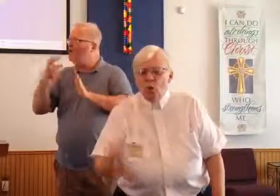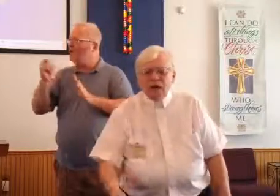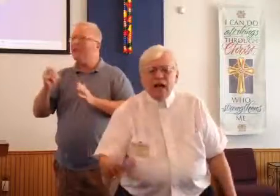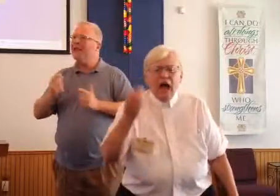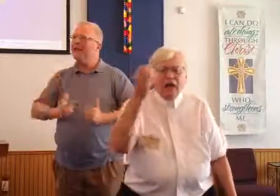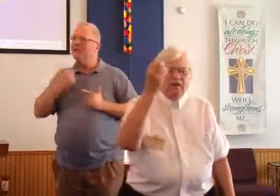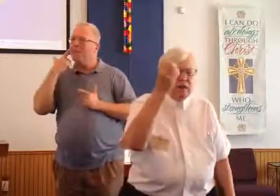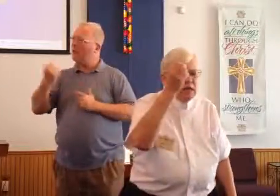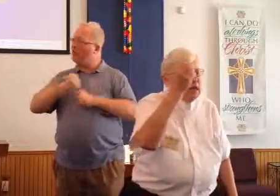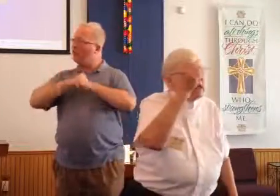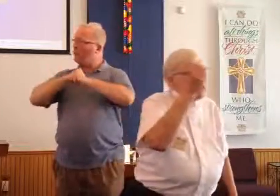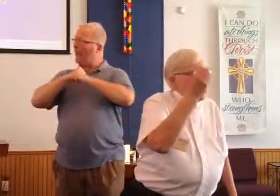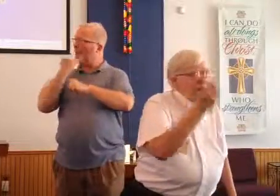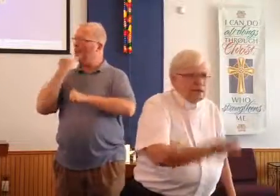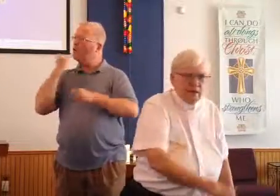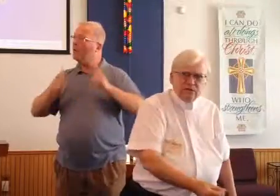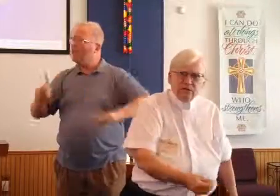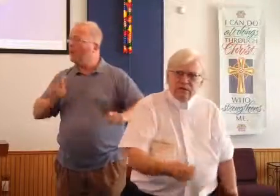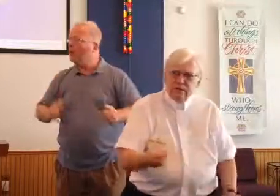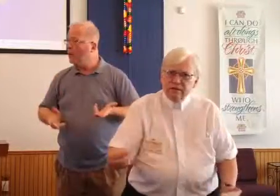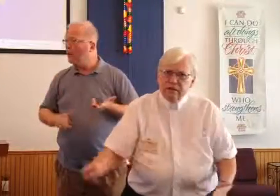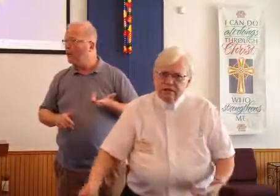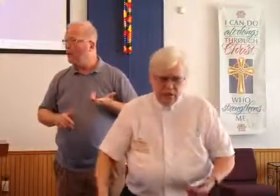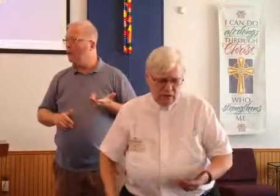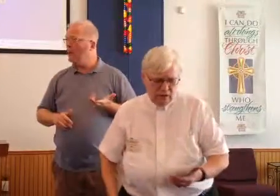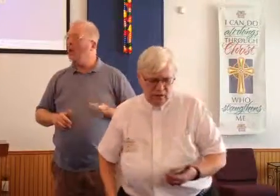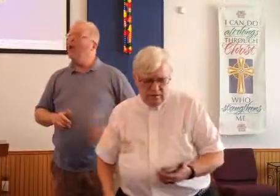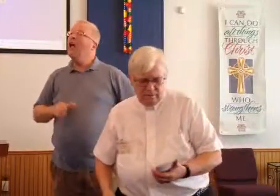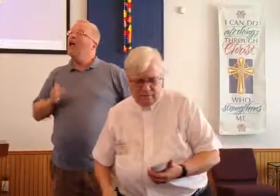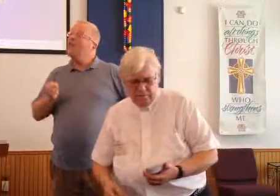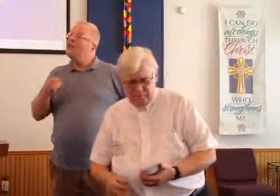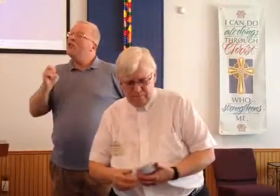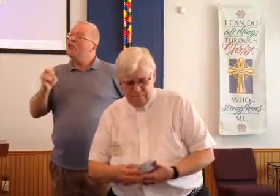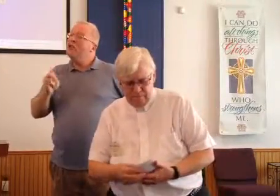was one of the ancestors of Jesus.